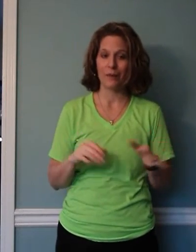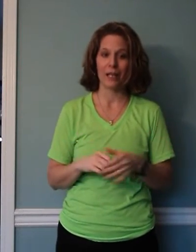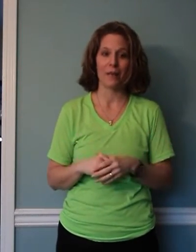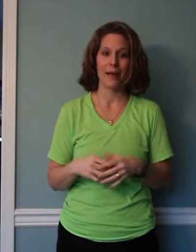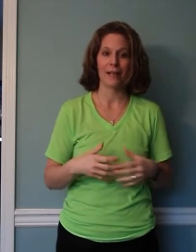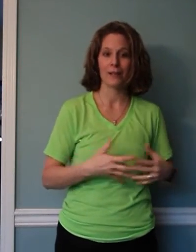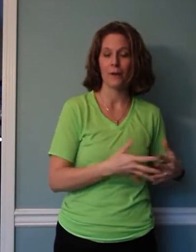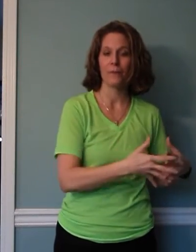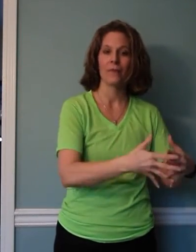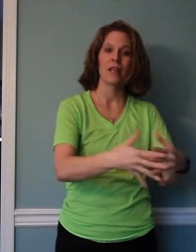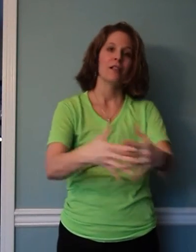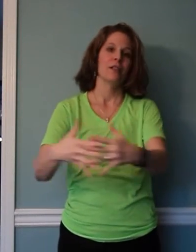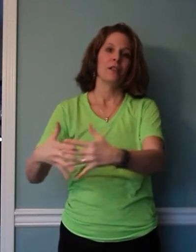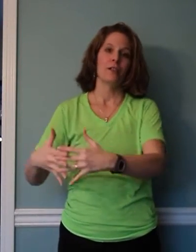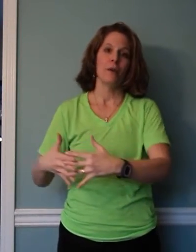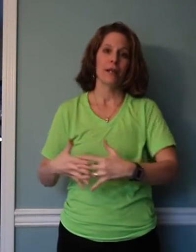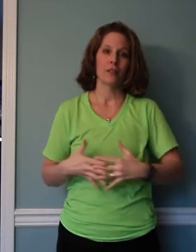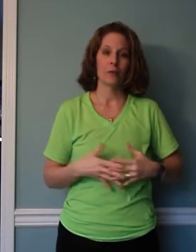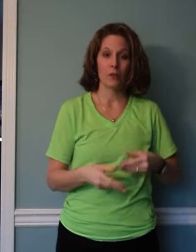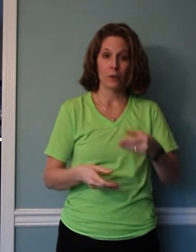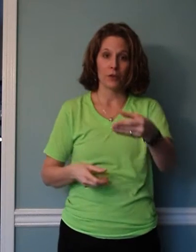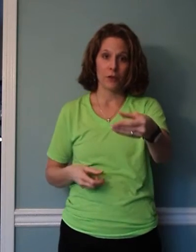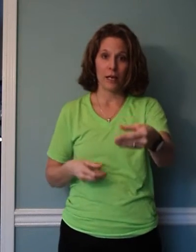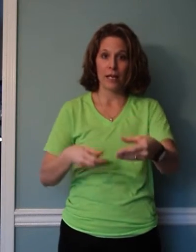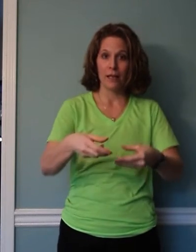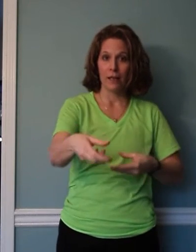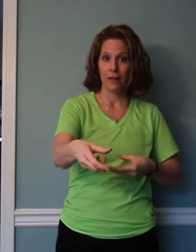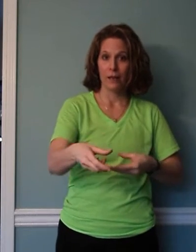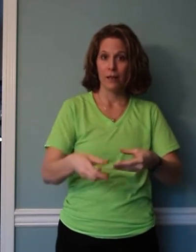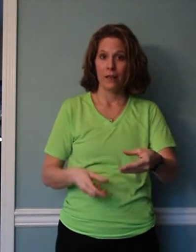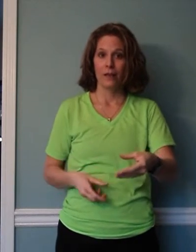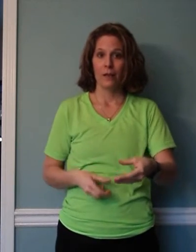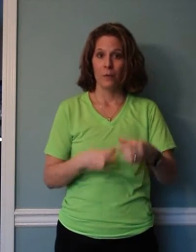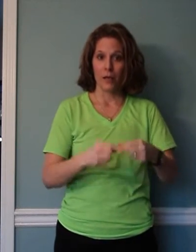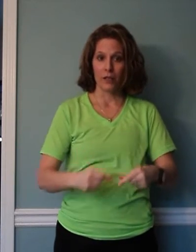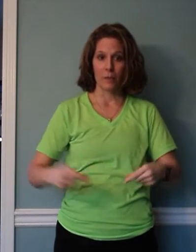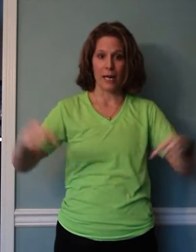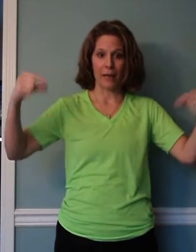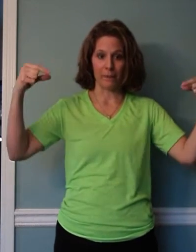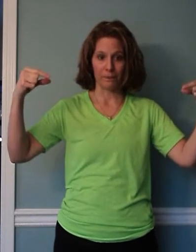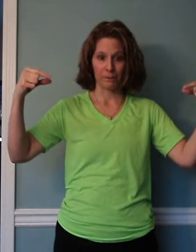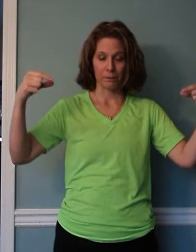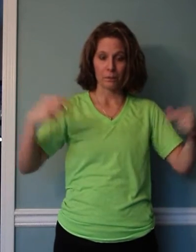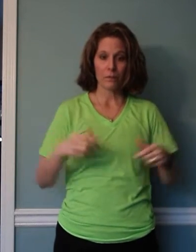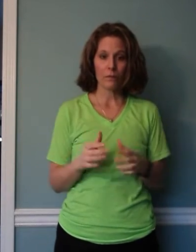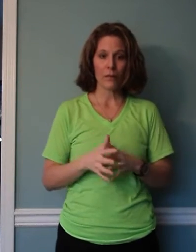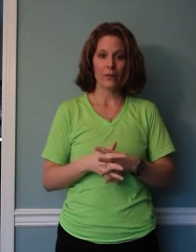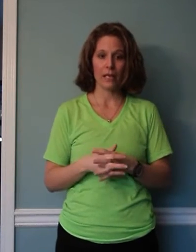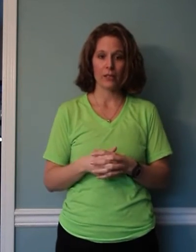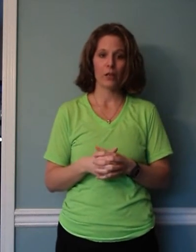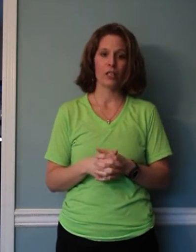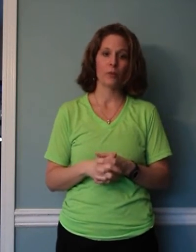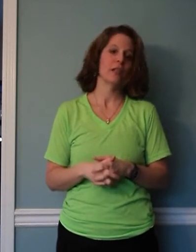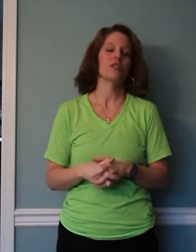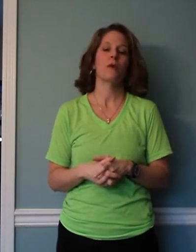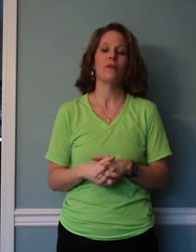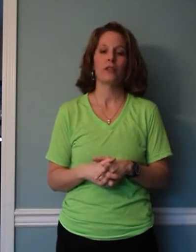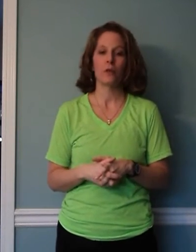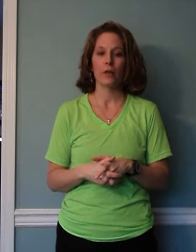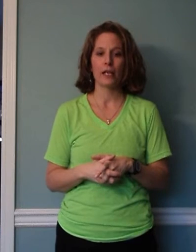in the past. So U.S. restores trade with Japan. The next card is British Queen Victoria's